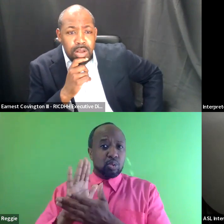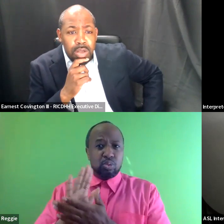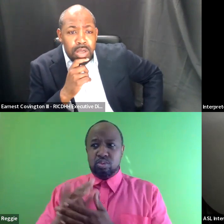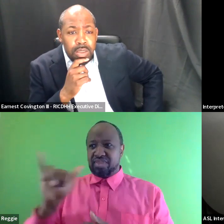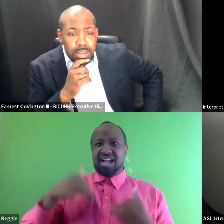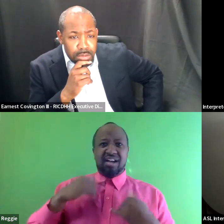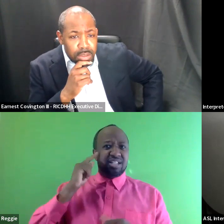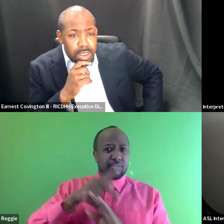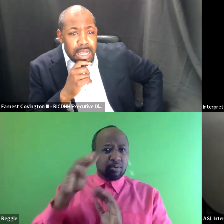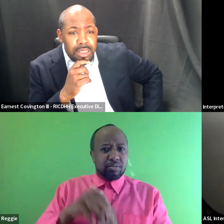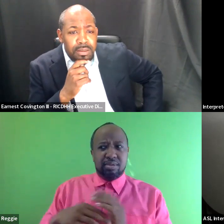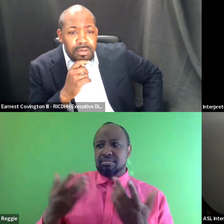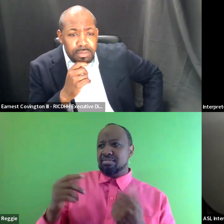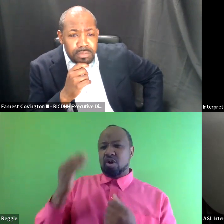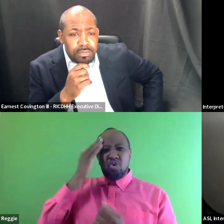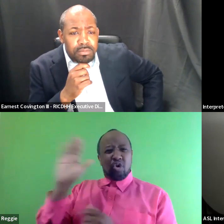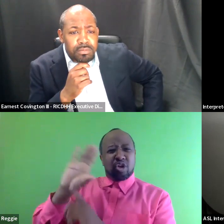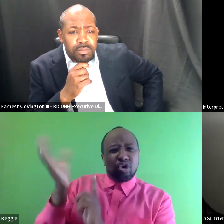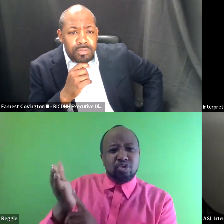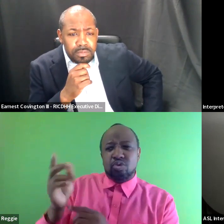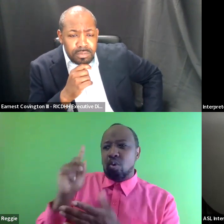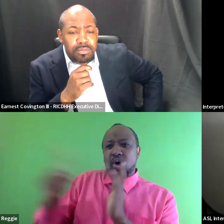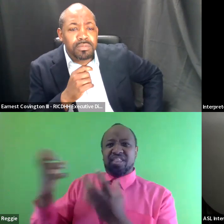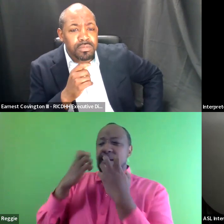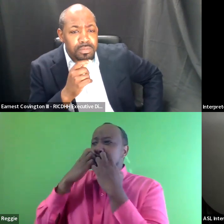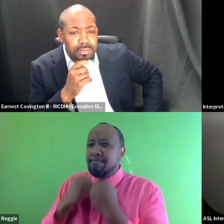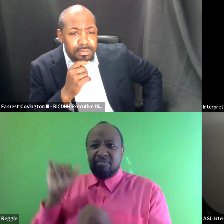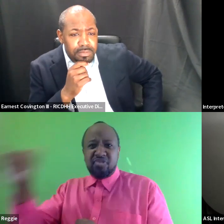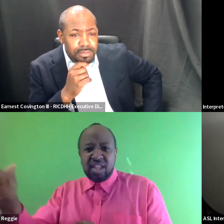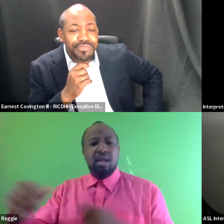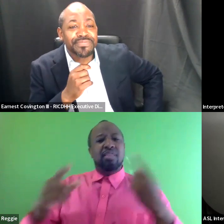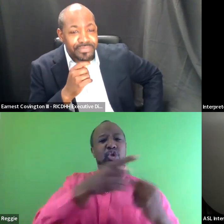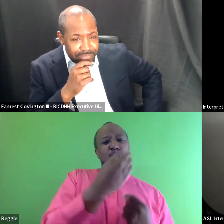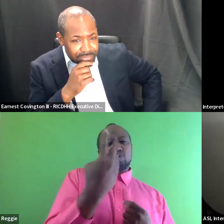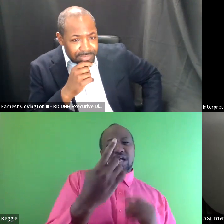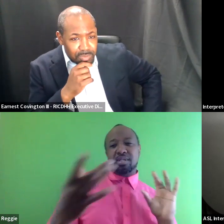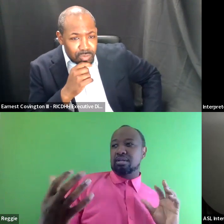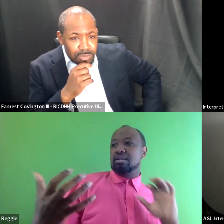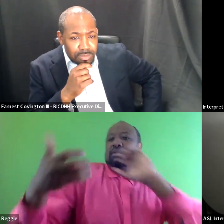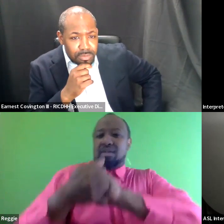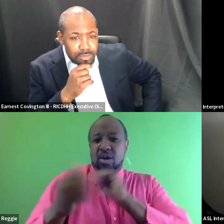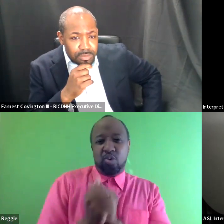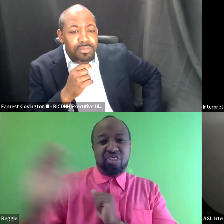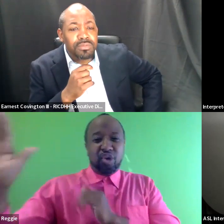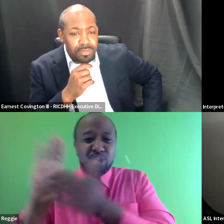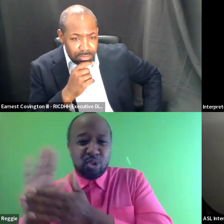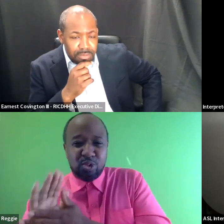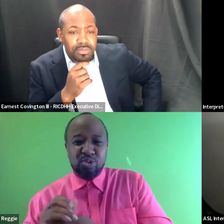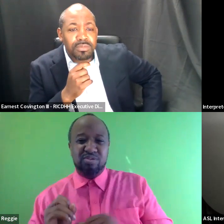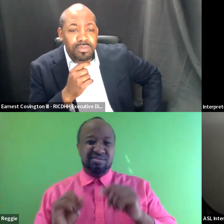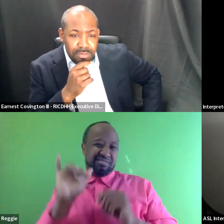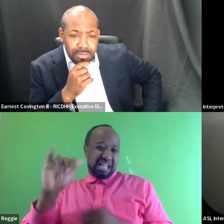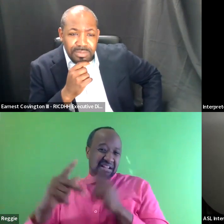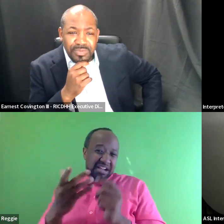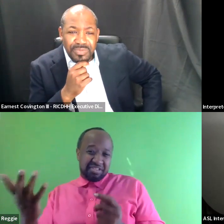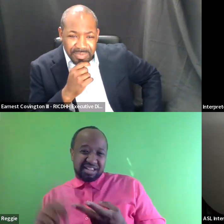chain or network. Whether, you know, maybe they have a program, maybe they have a school, maybe there's certain things they really value and like to